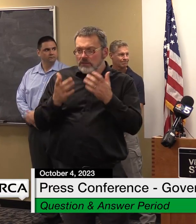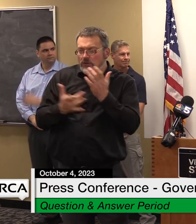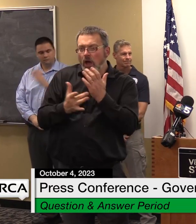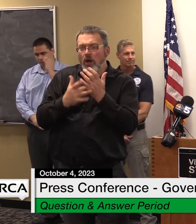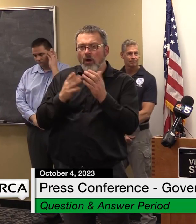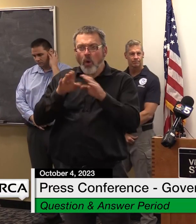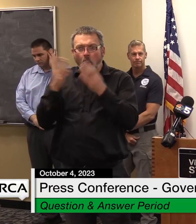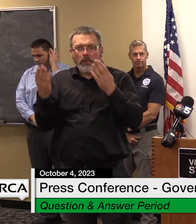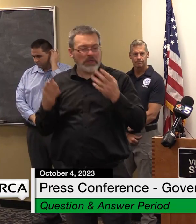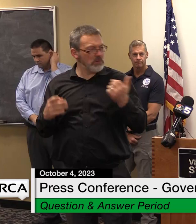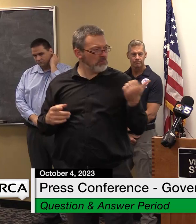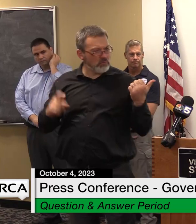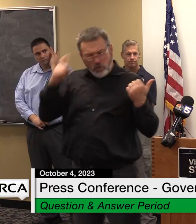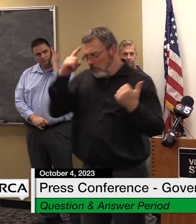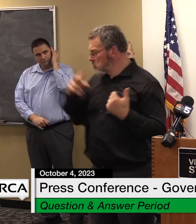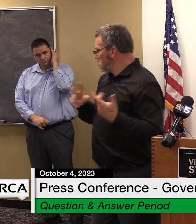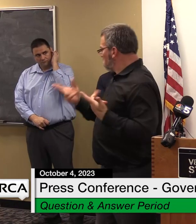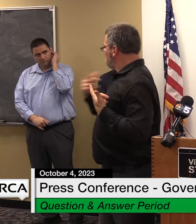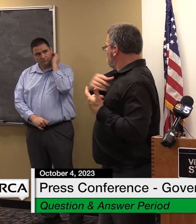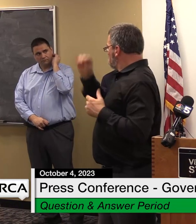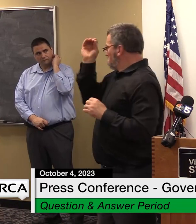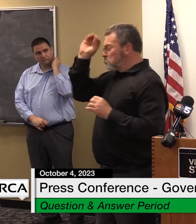anything you've heard? No. No, nothing yet.